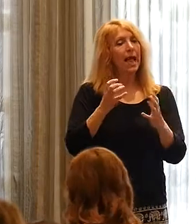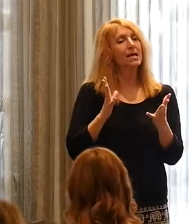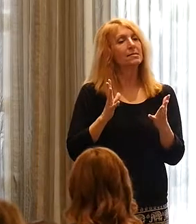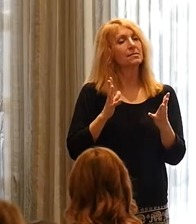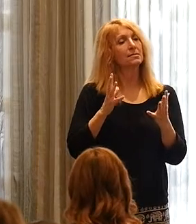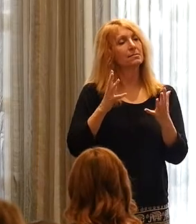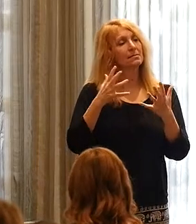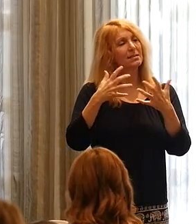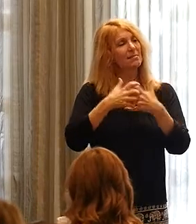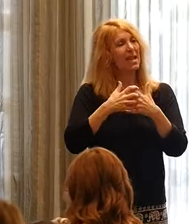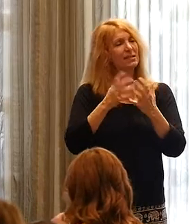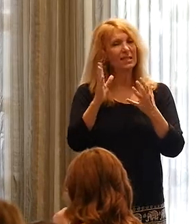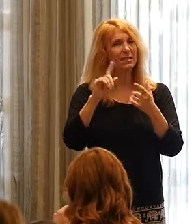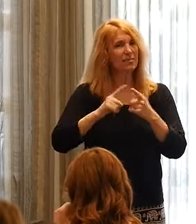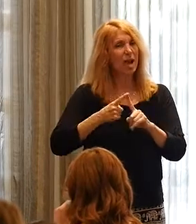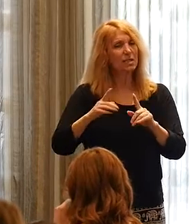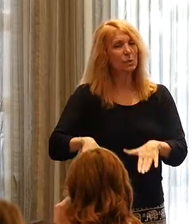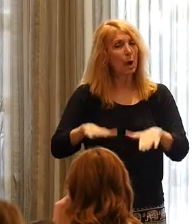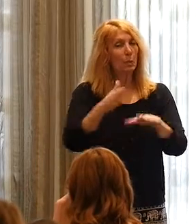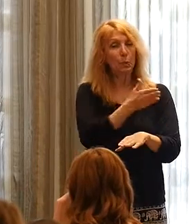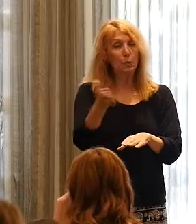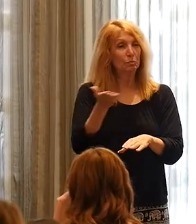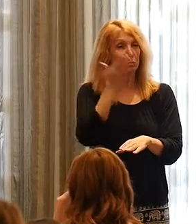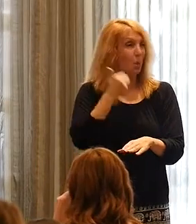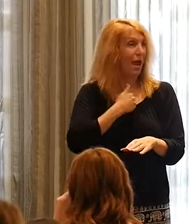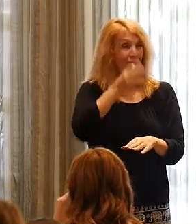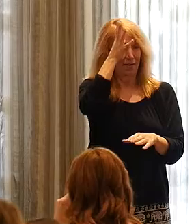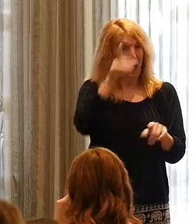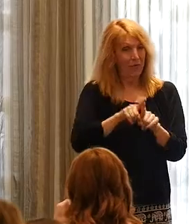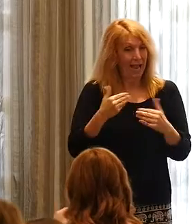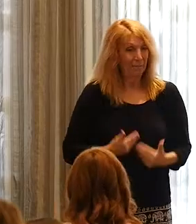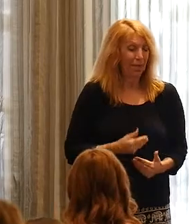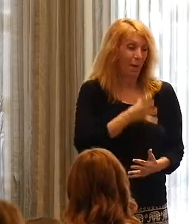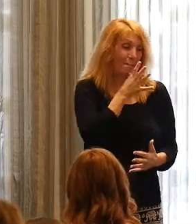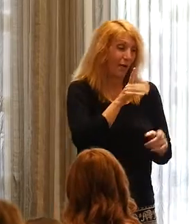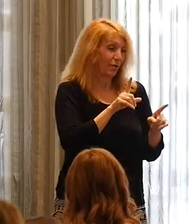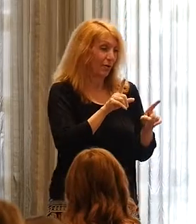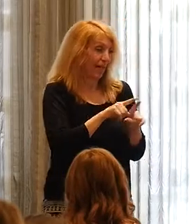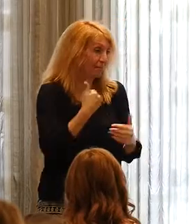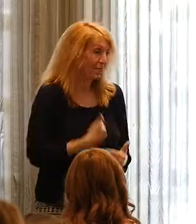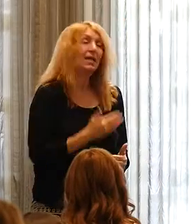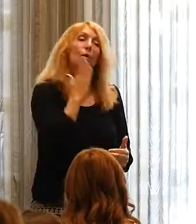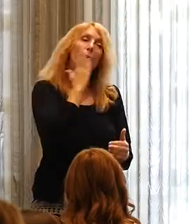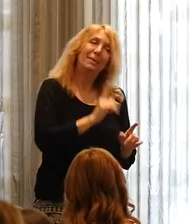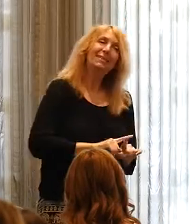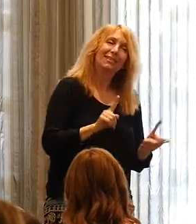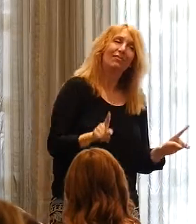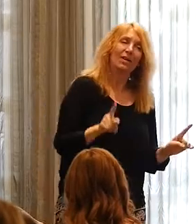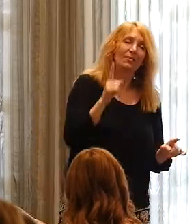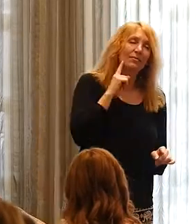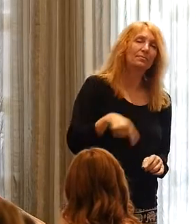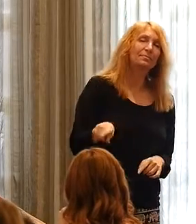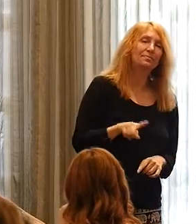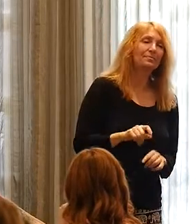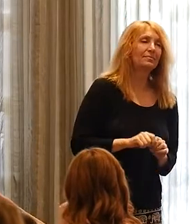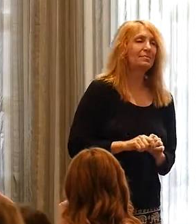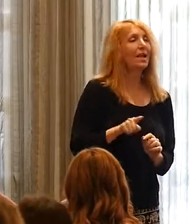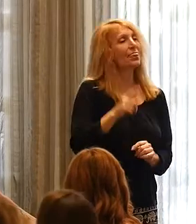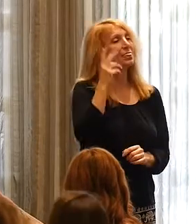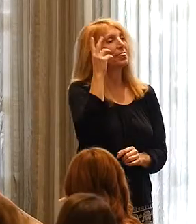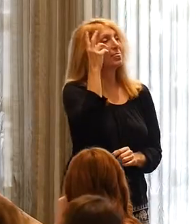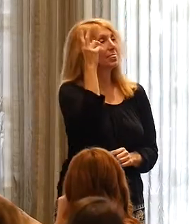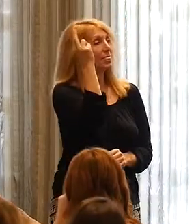up, who don't have a father like me or a mother like me, it's going to be different. That's